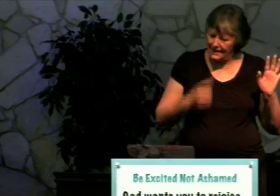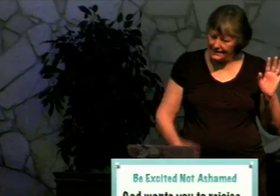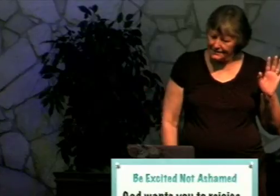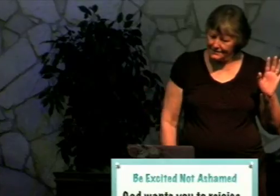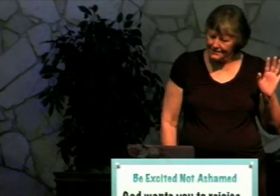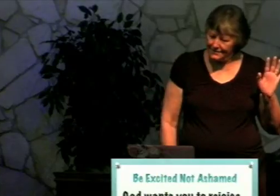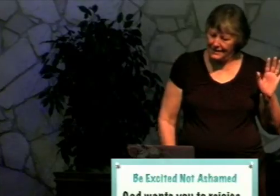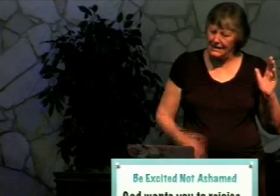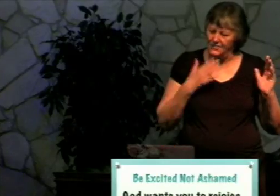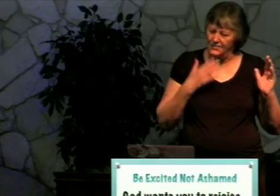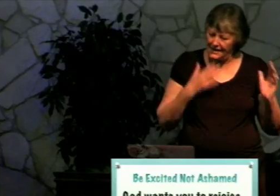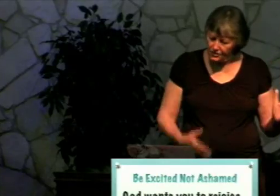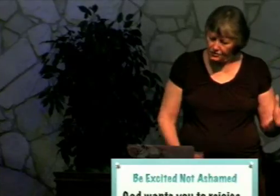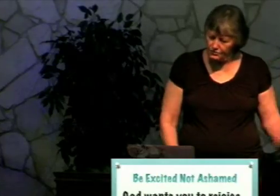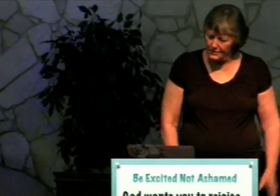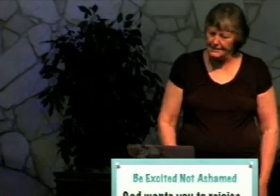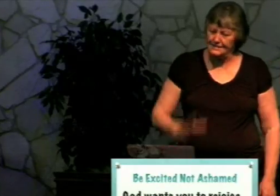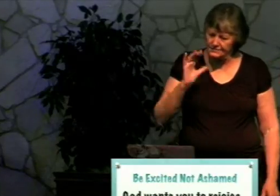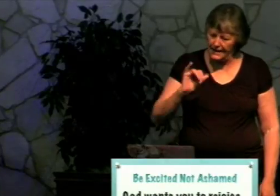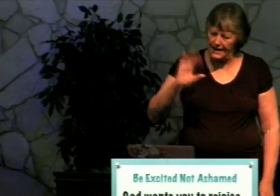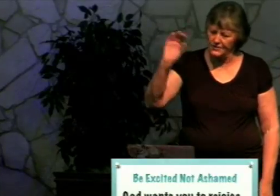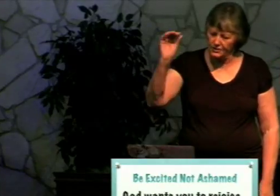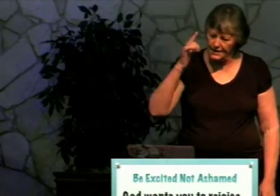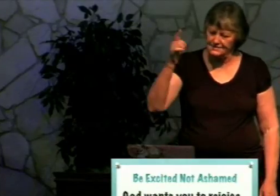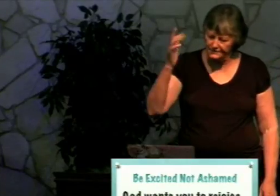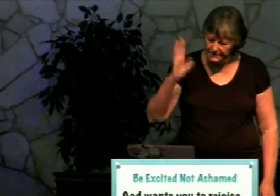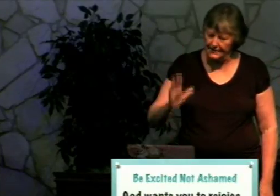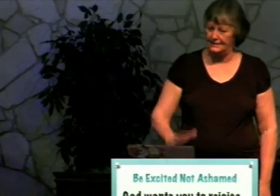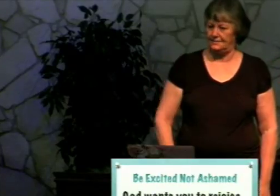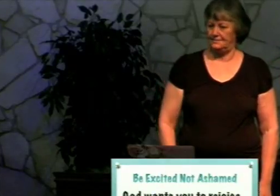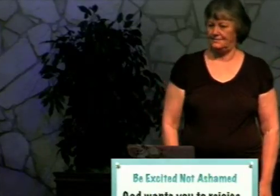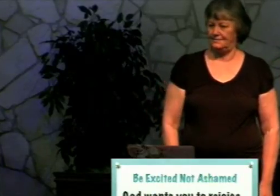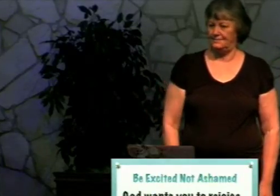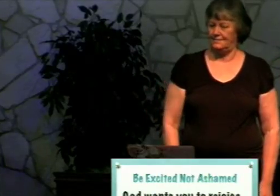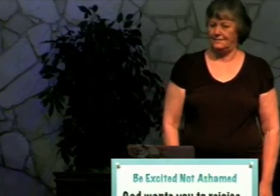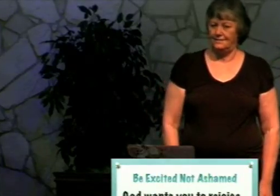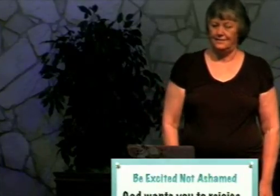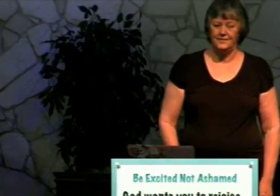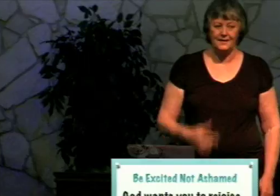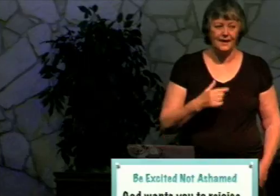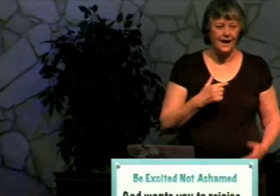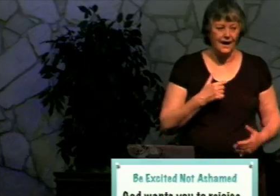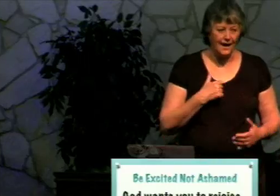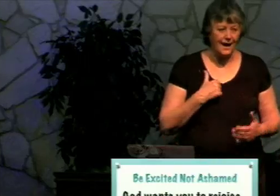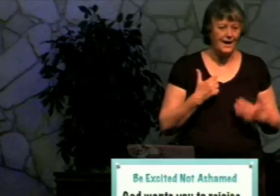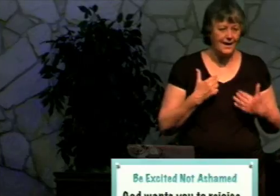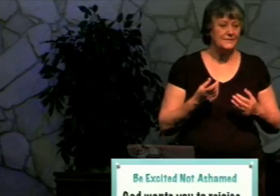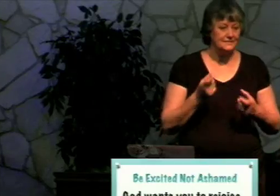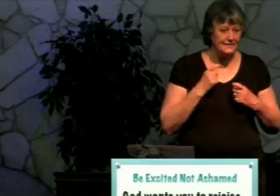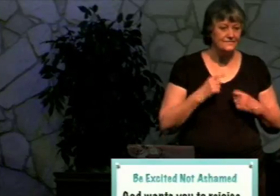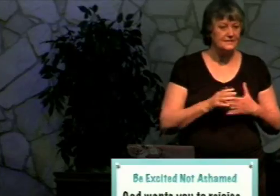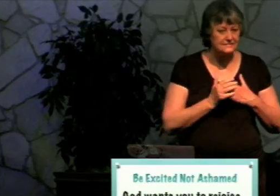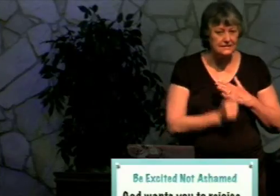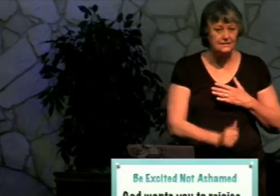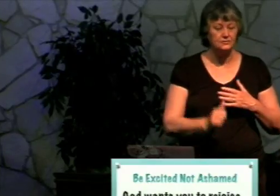Say, thank you, it is by the grace of God that I have been given the skill